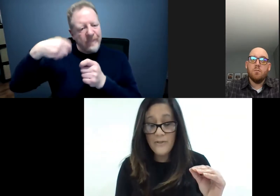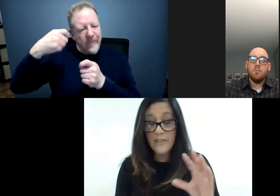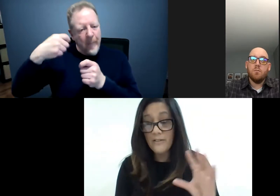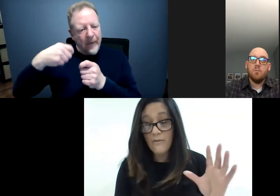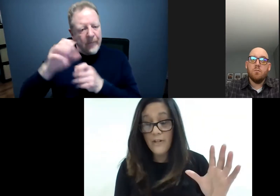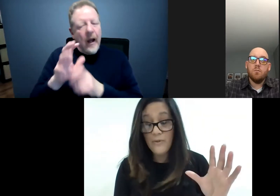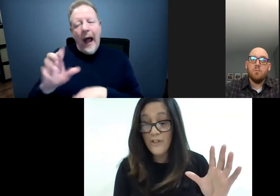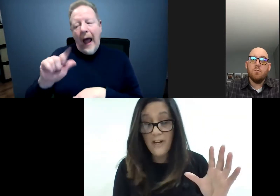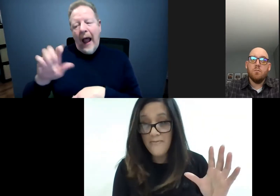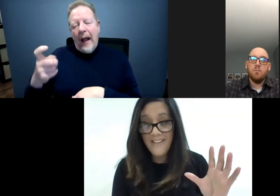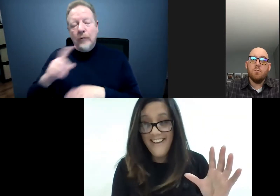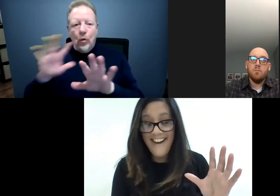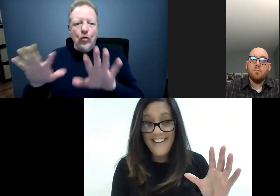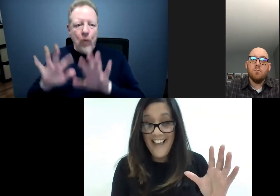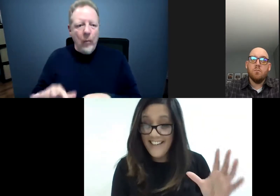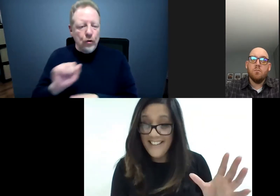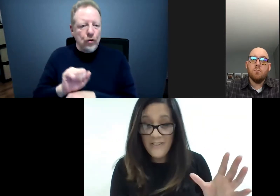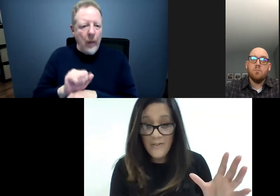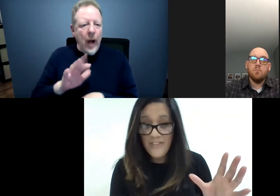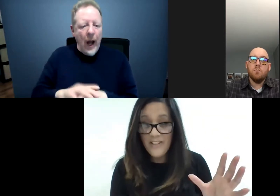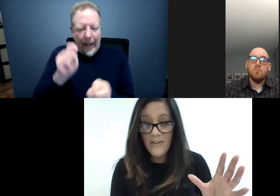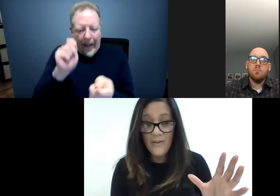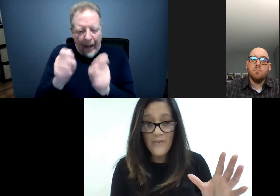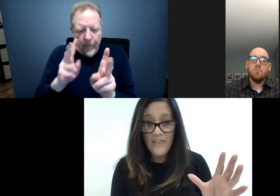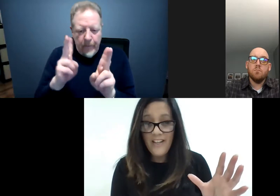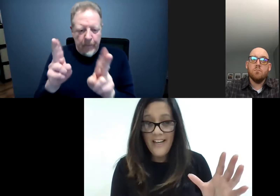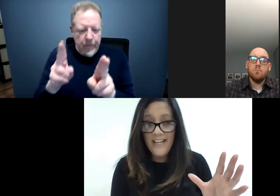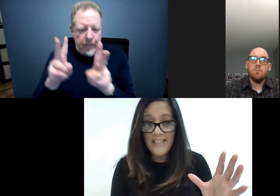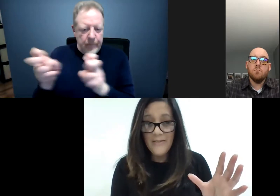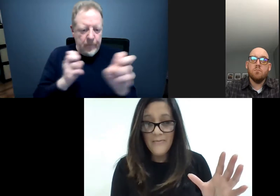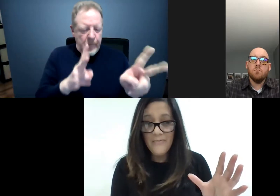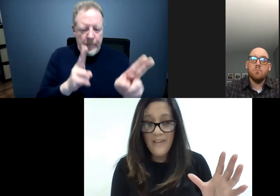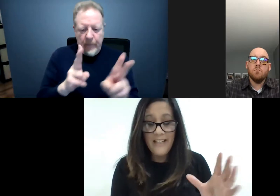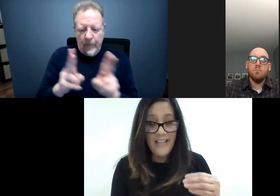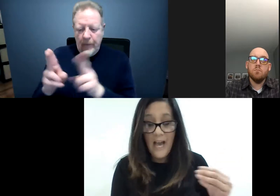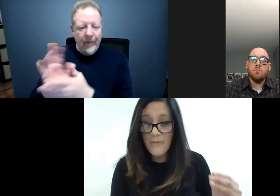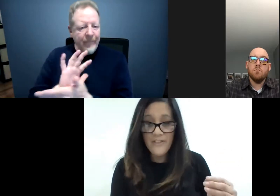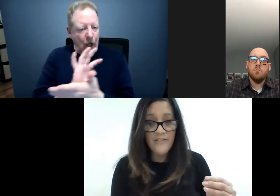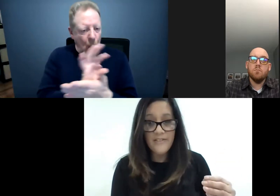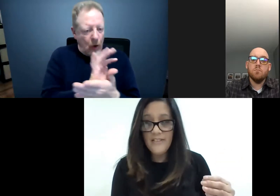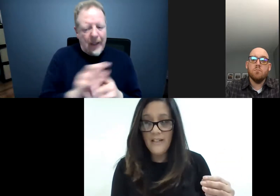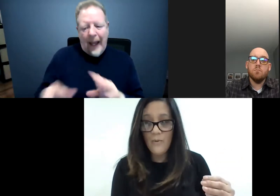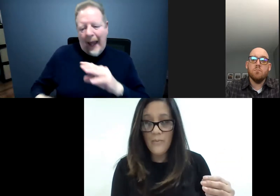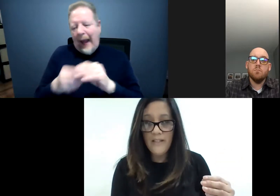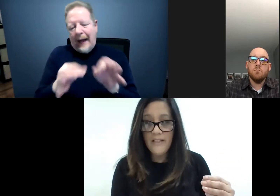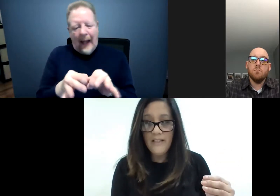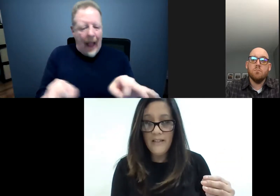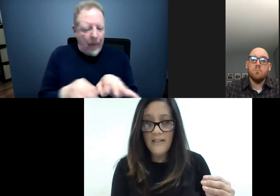an incredible job on editing those videos, adding captions. We'll be adding